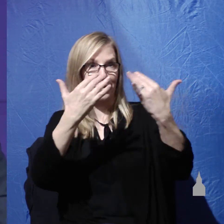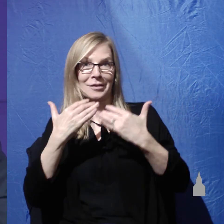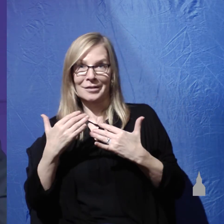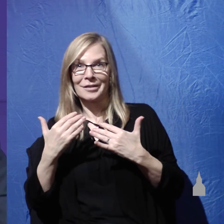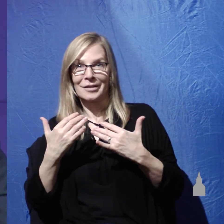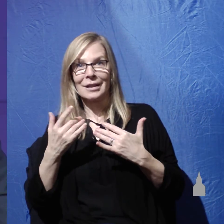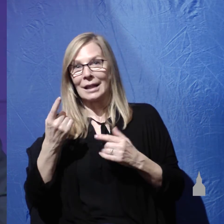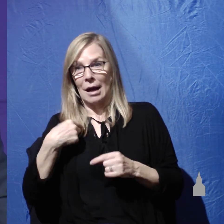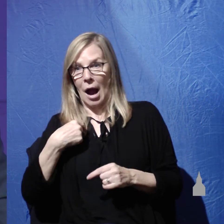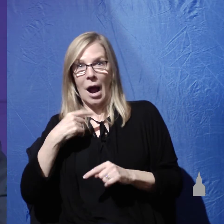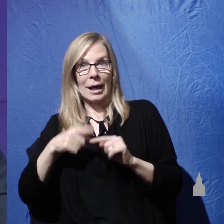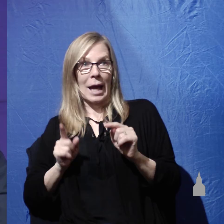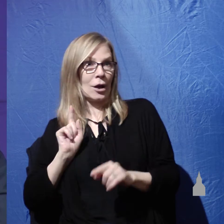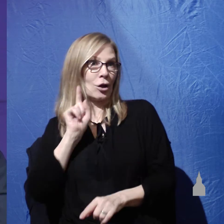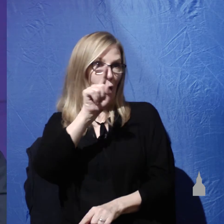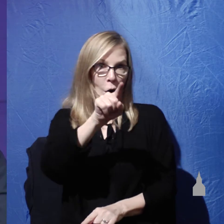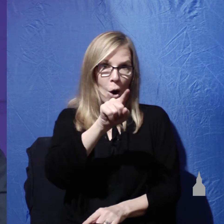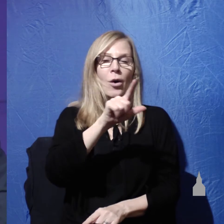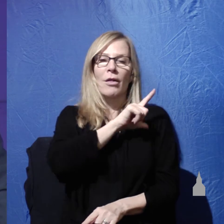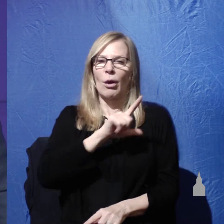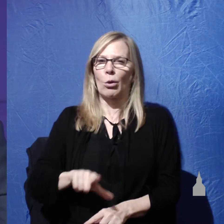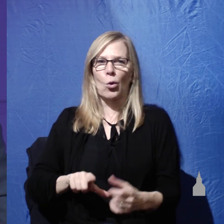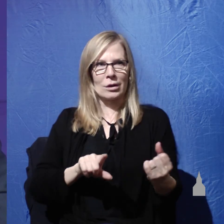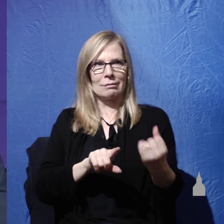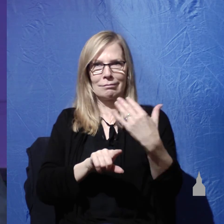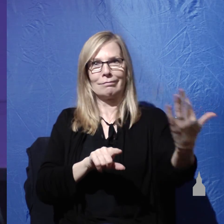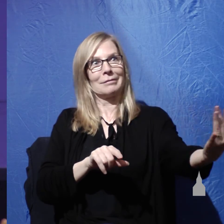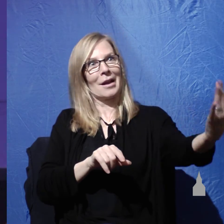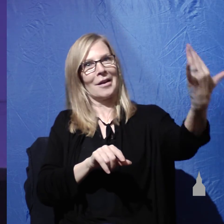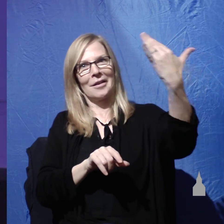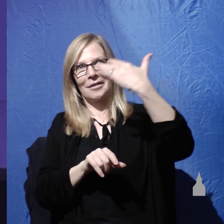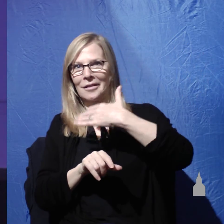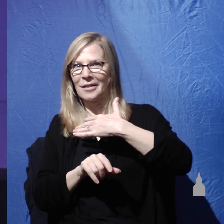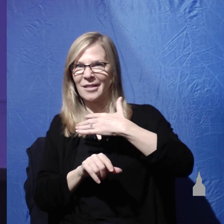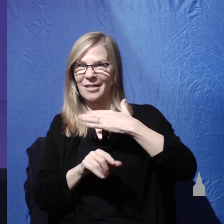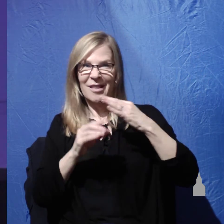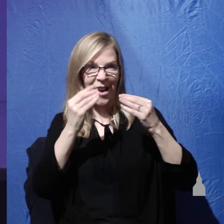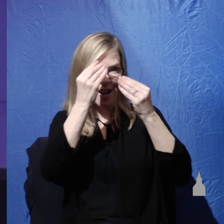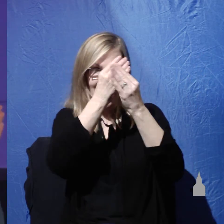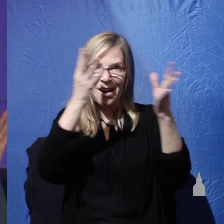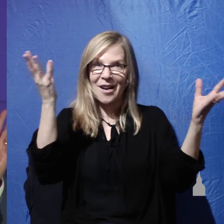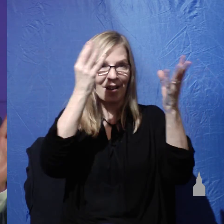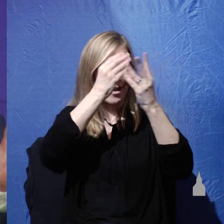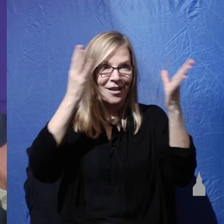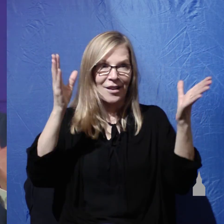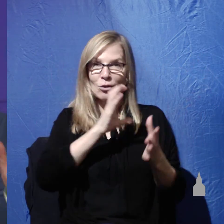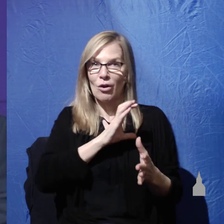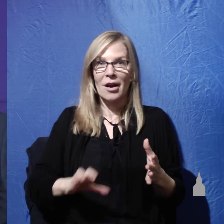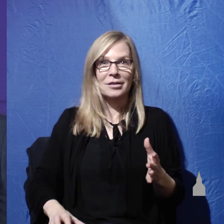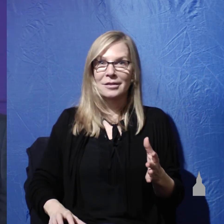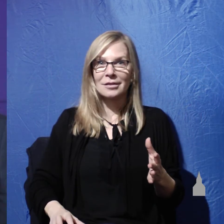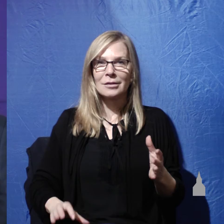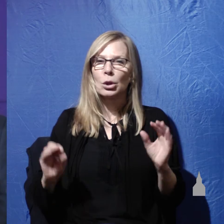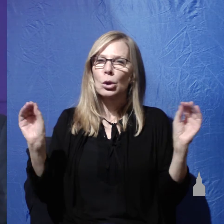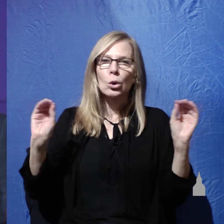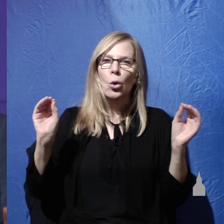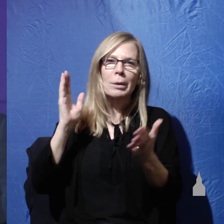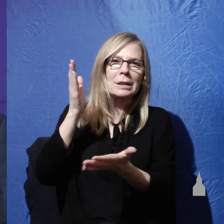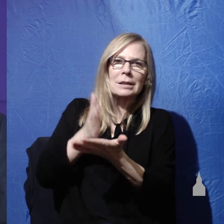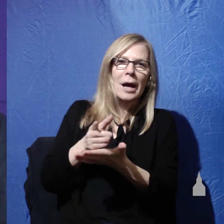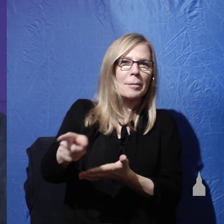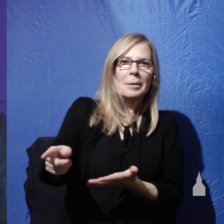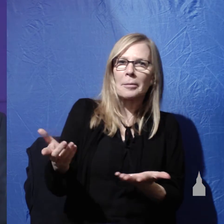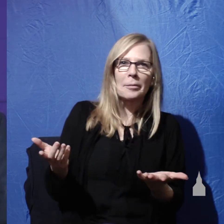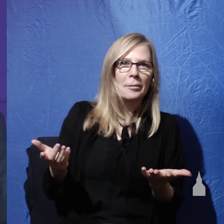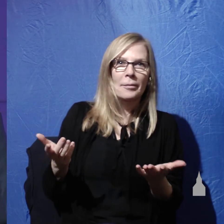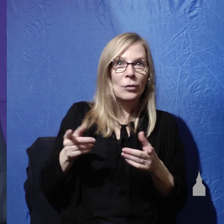them, so the Lord sent them to him. And he proclaimed Christ to all of them, and nobody stopped him. Nobody.